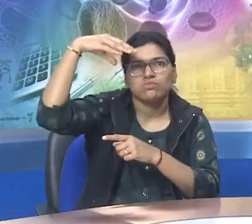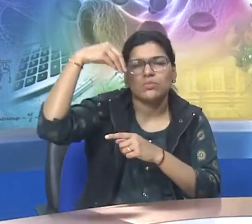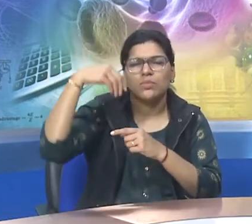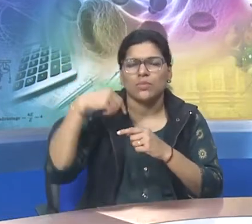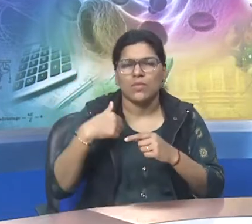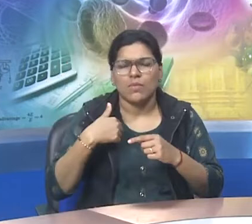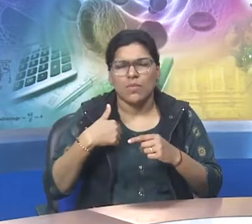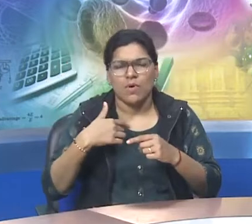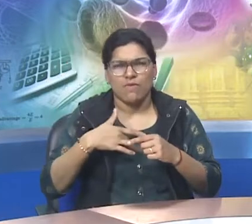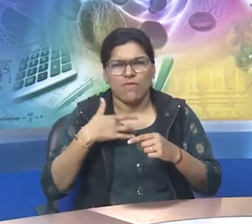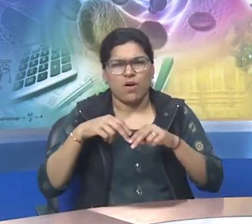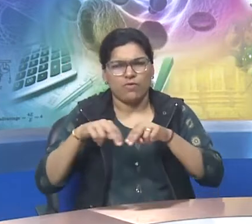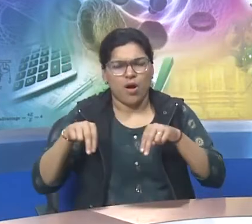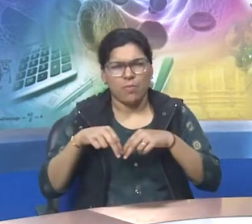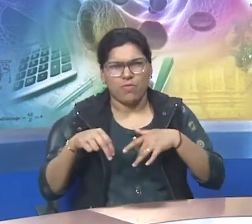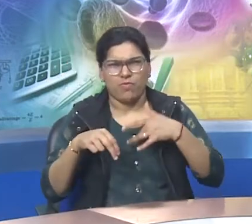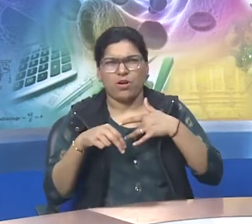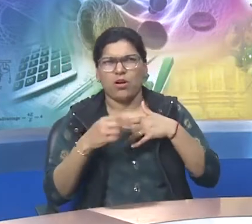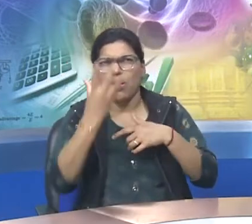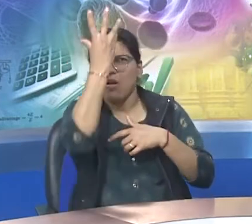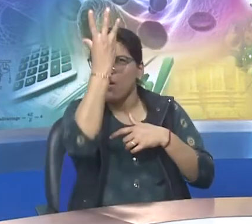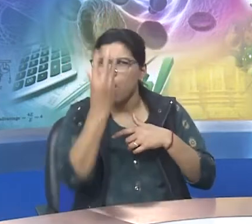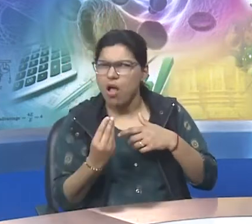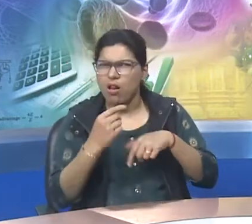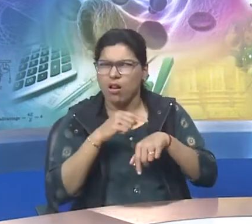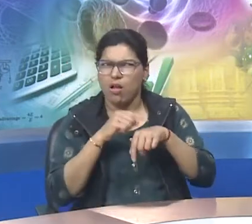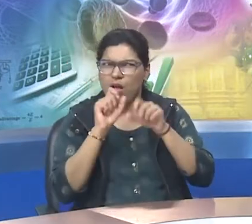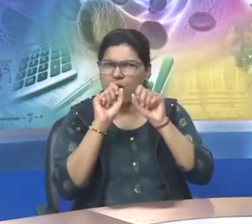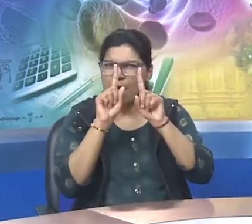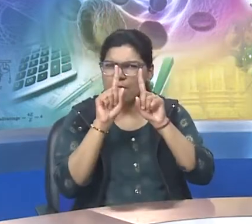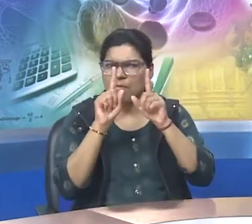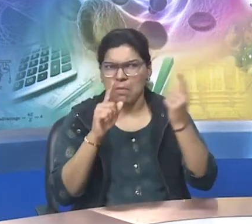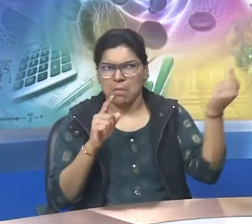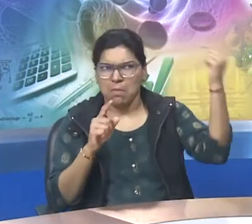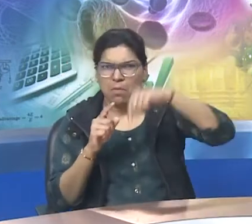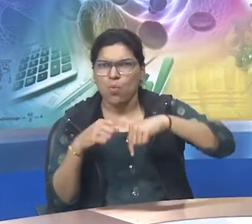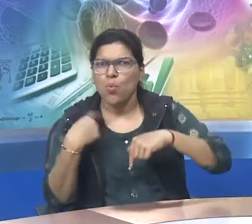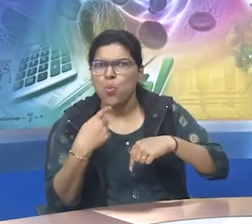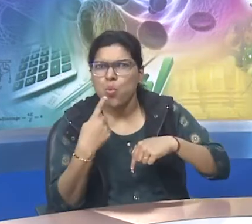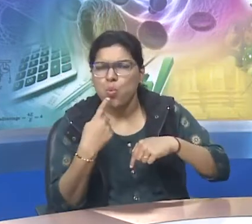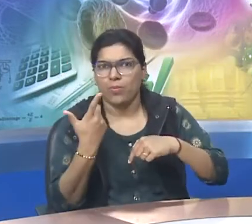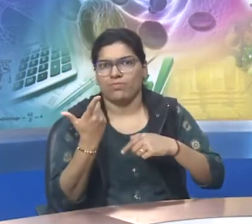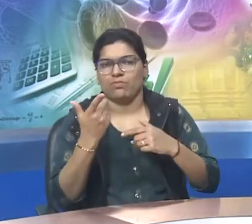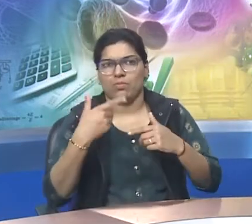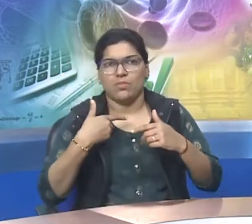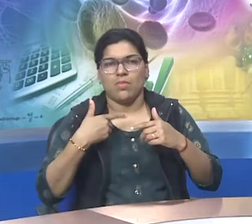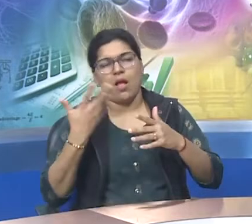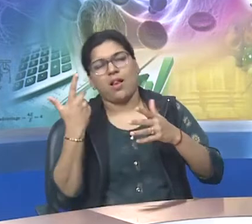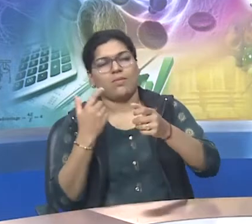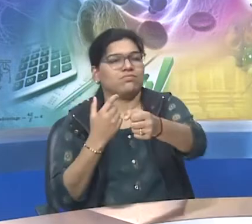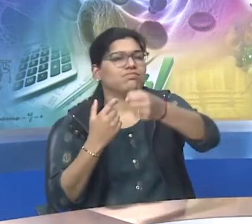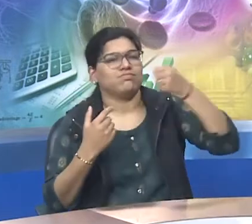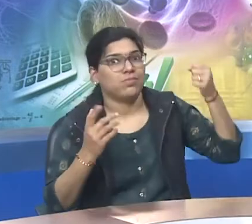some stranger or some doorbell rings at around 11 in the